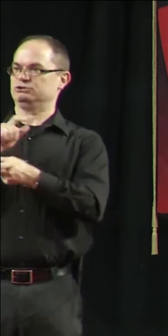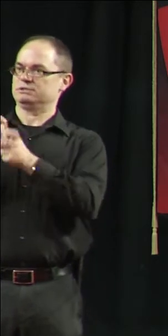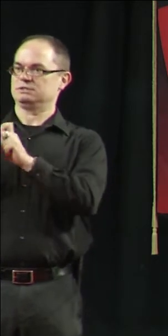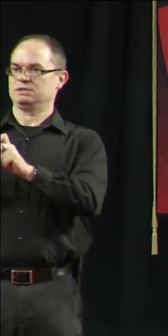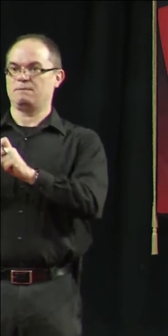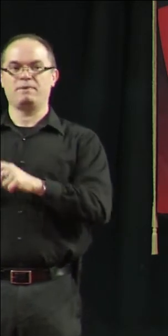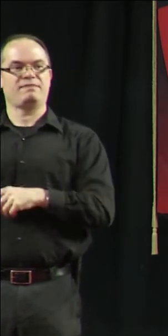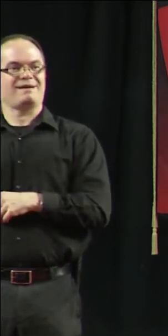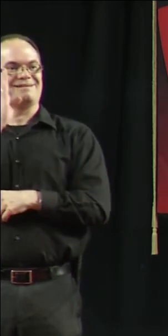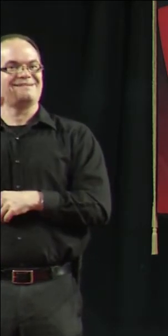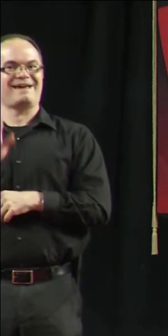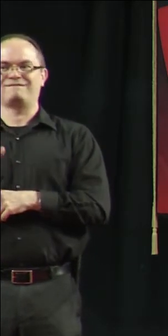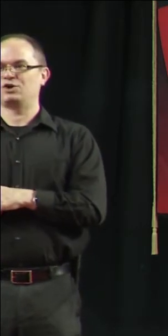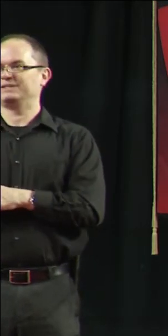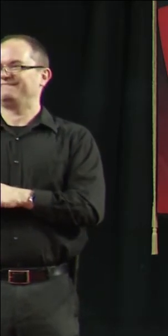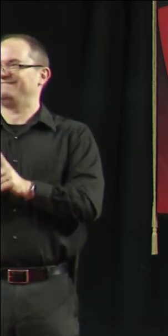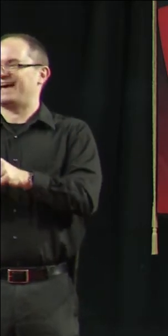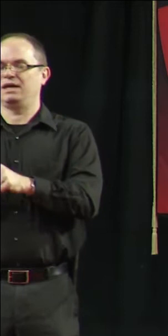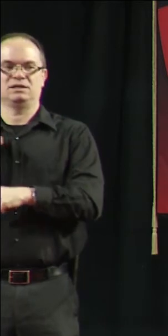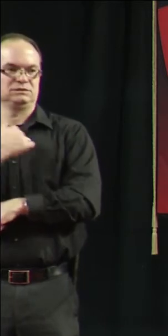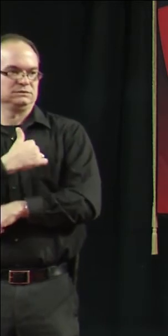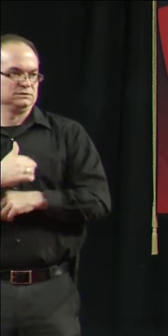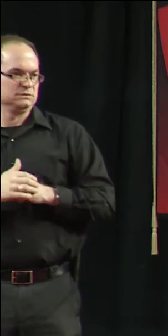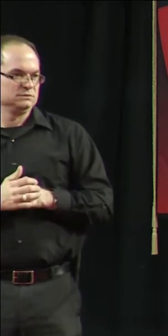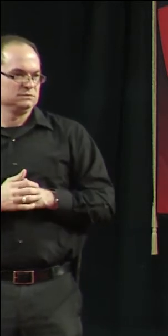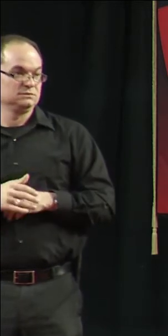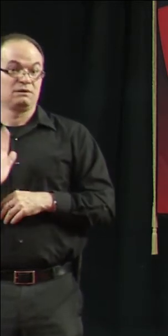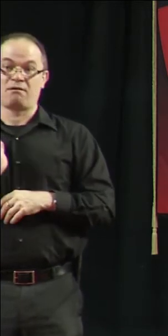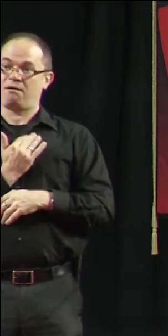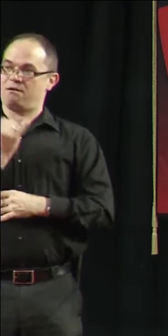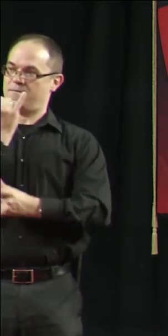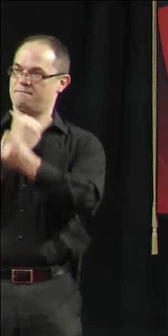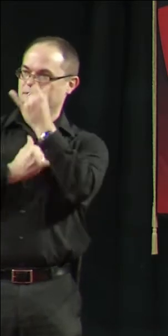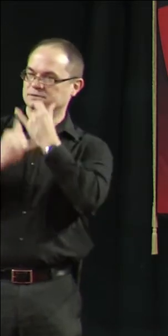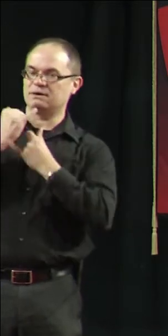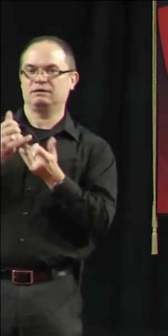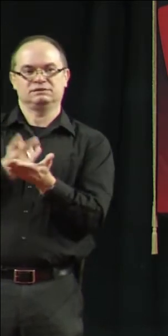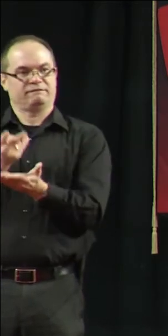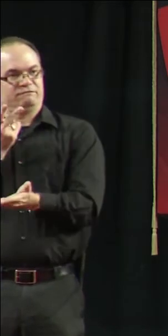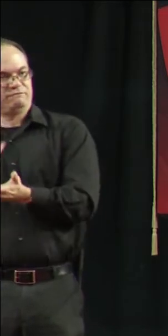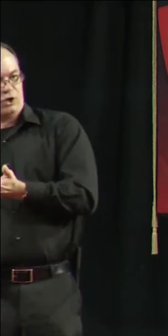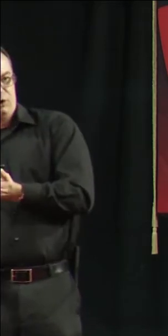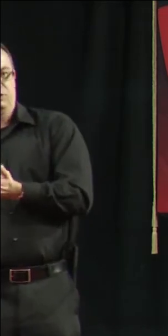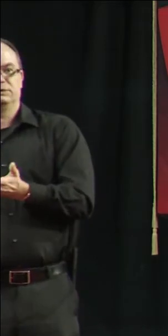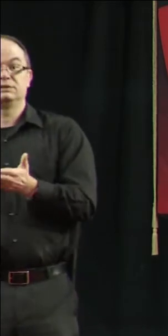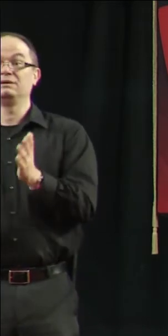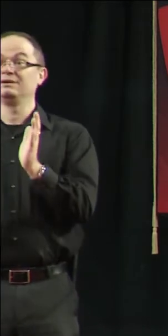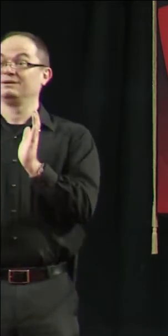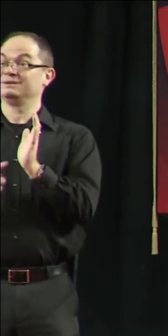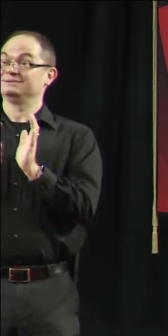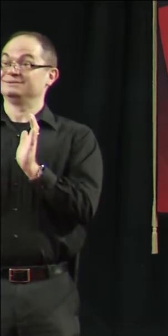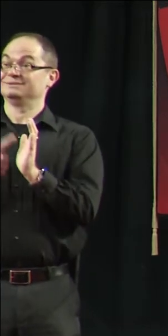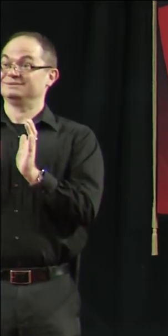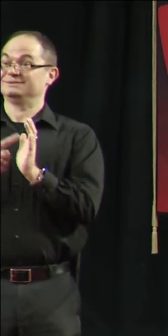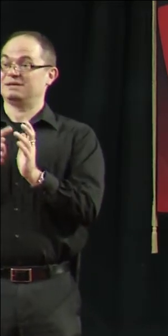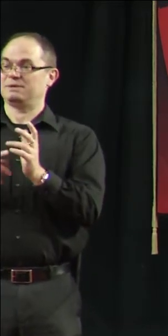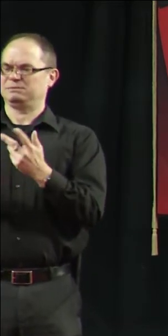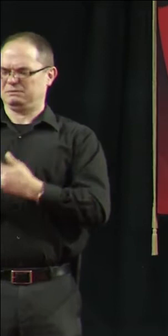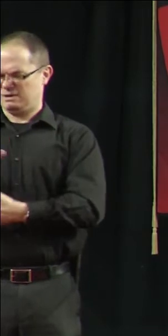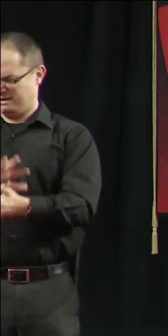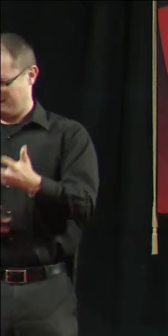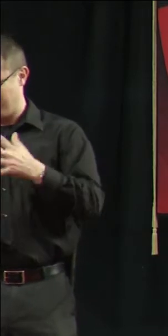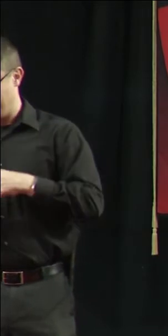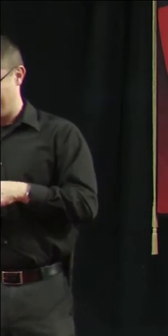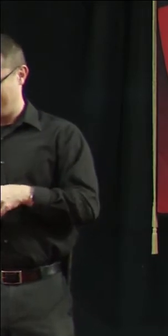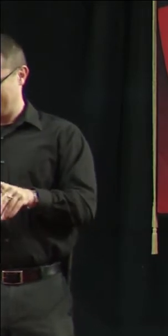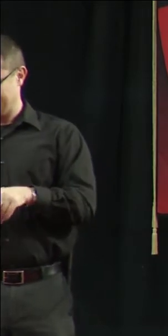and will not define us. Our mistakes and failures Although some people confuse them as being